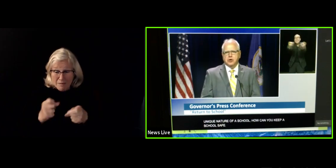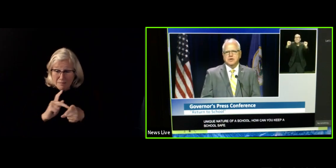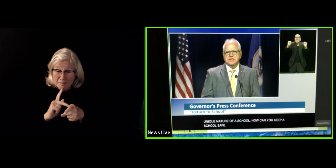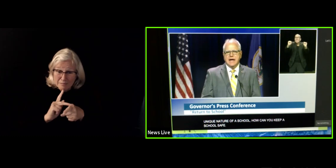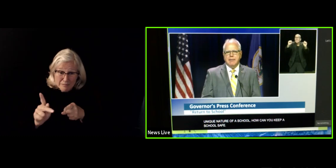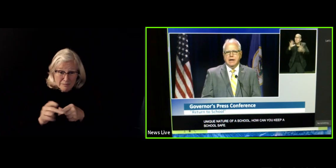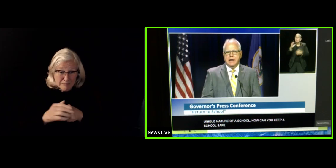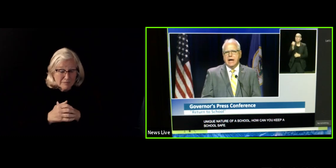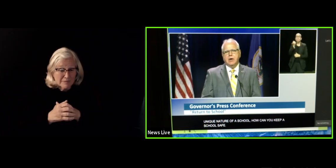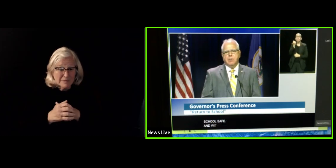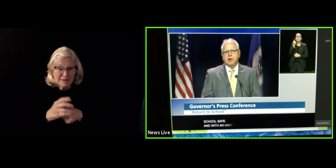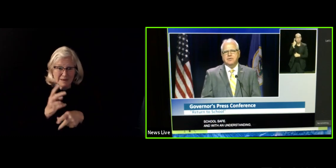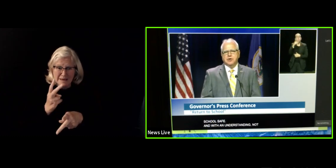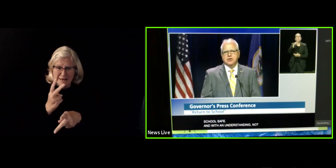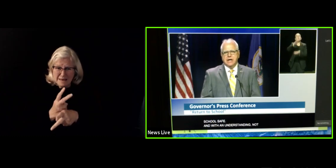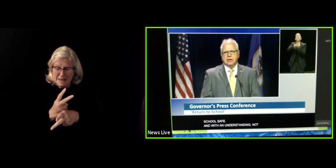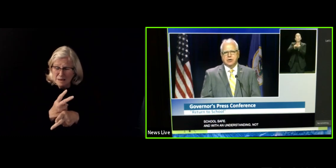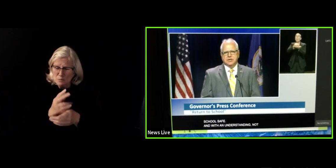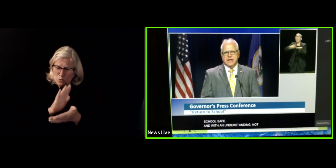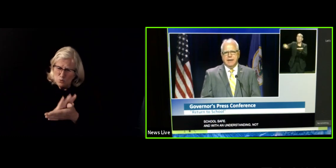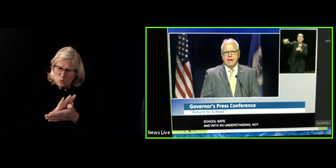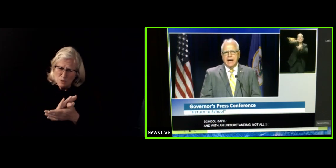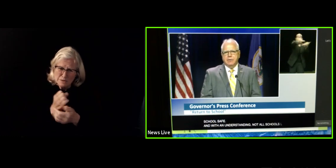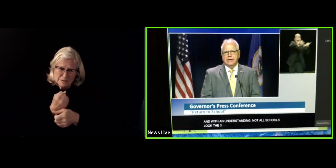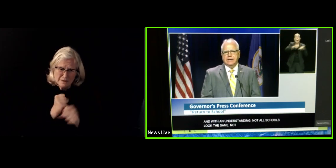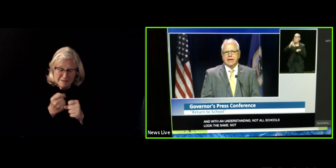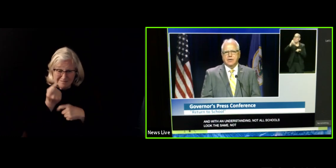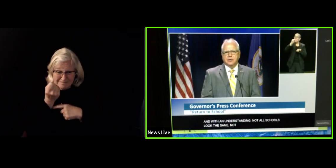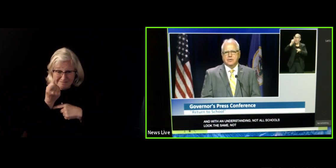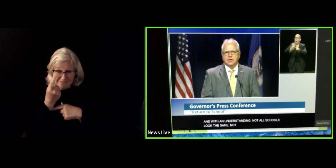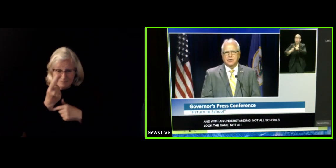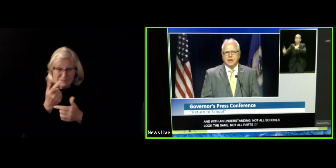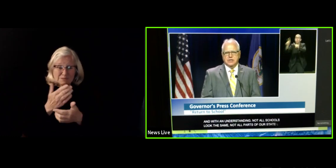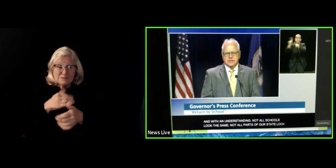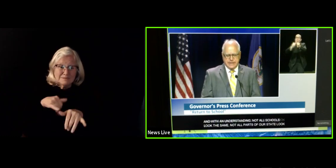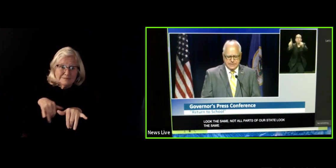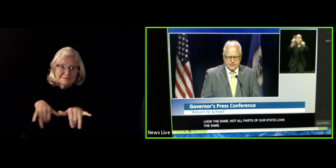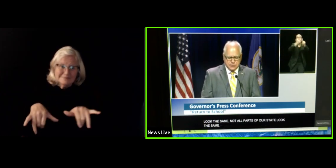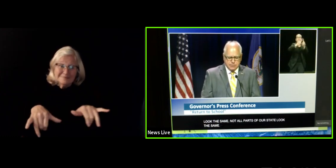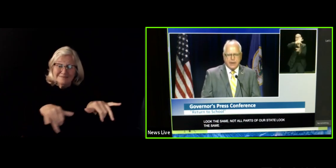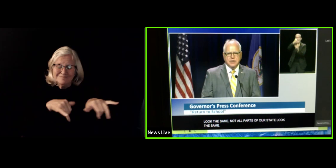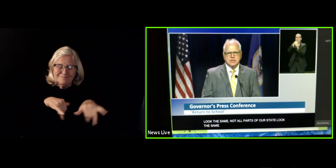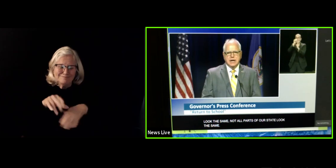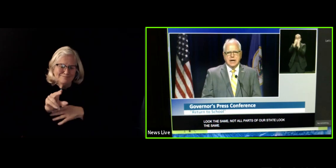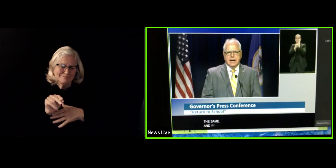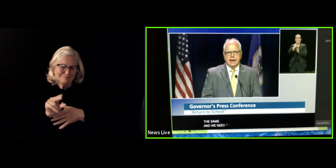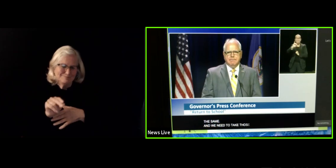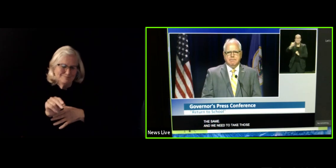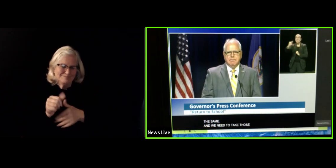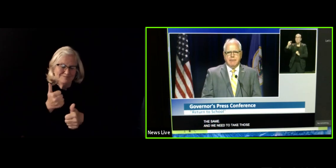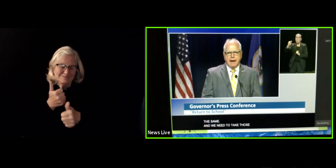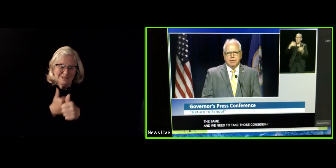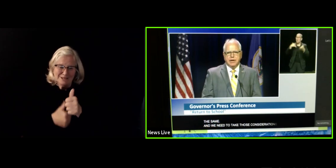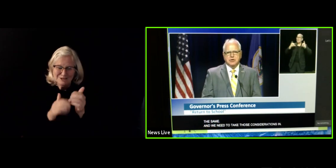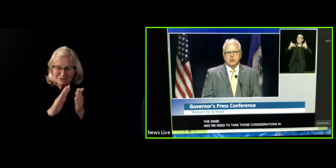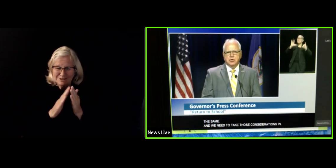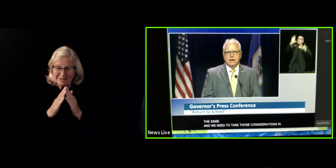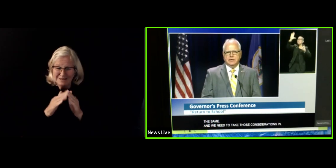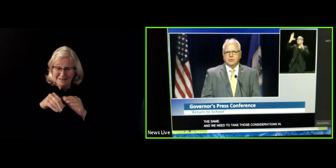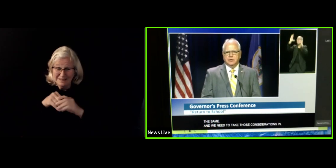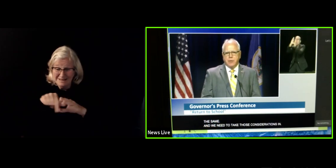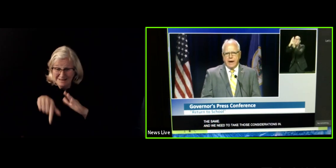look the same. Not all parts of our state look the same, and we need to take those considerations in. So to parents, my pledge to